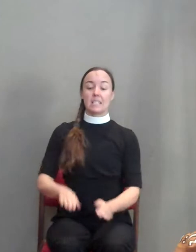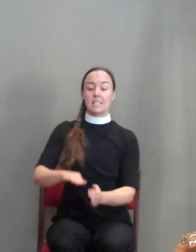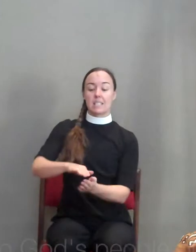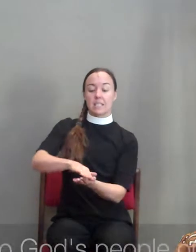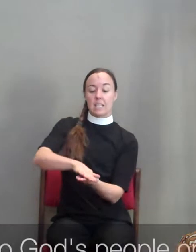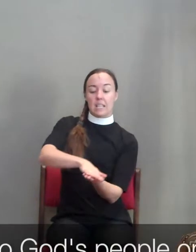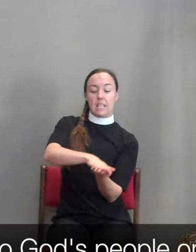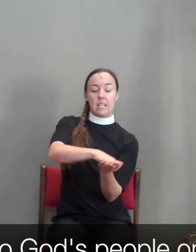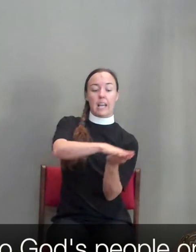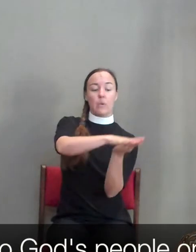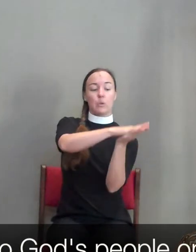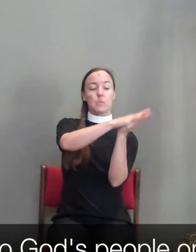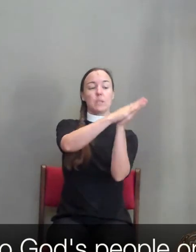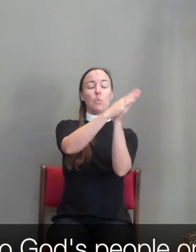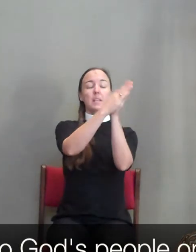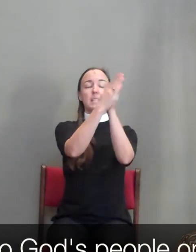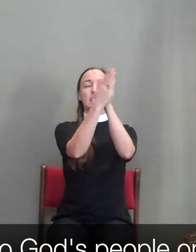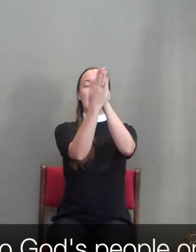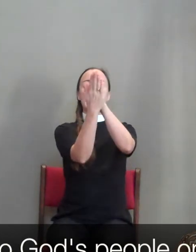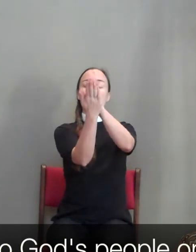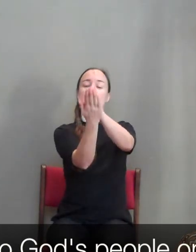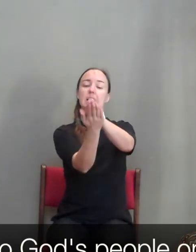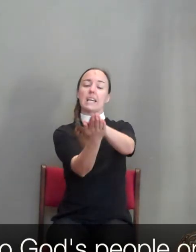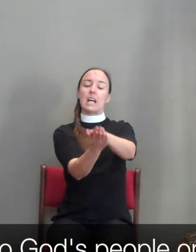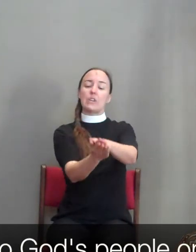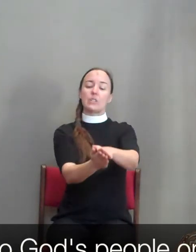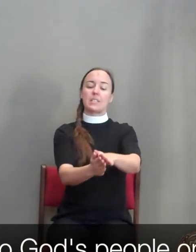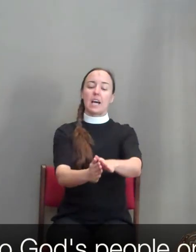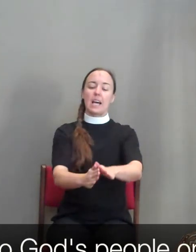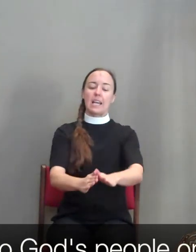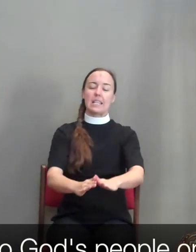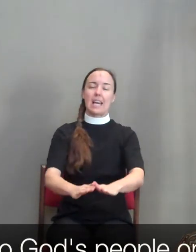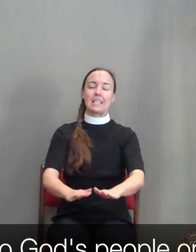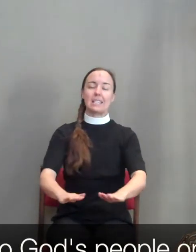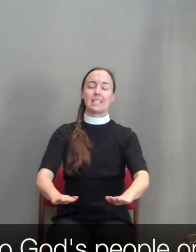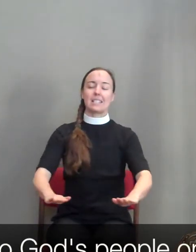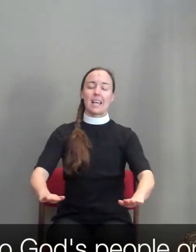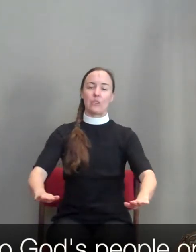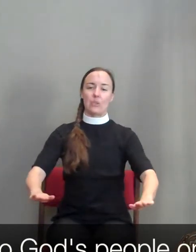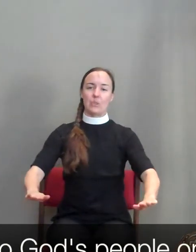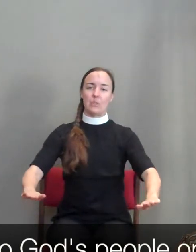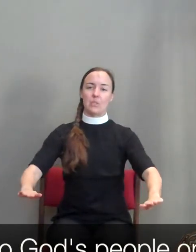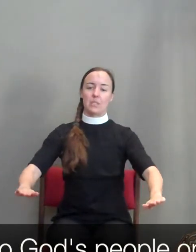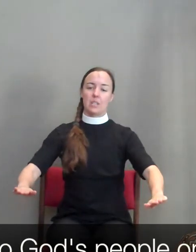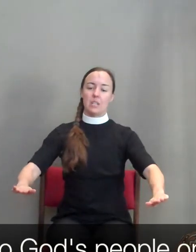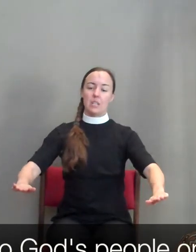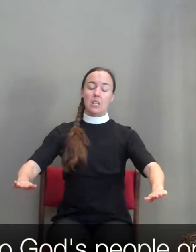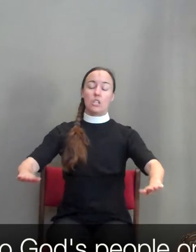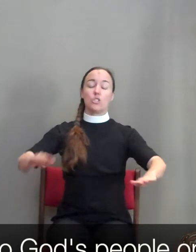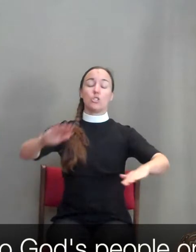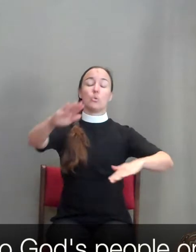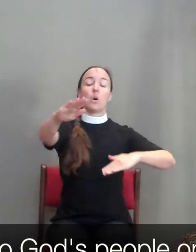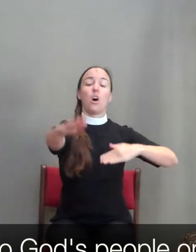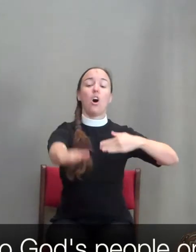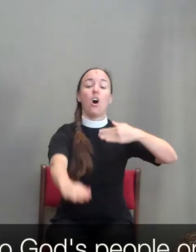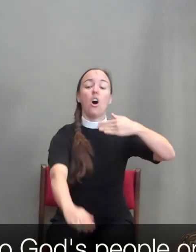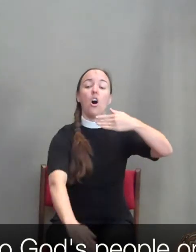Peace, like you see one side, the other side, and it settles to